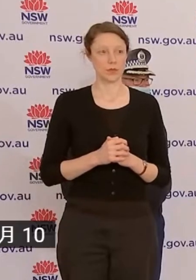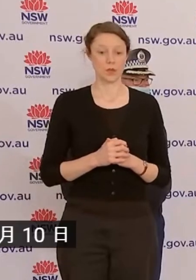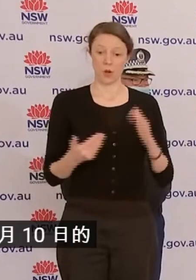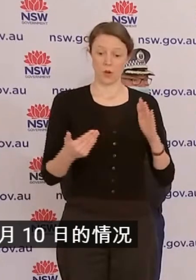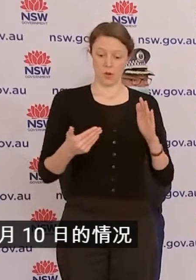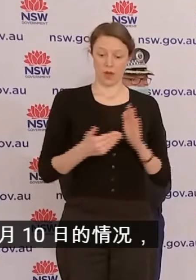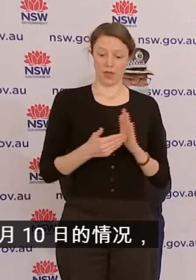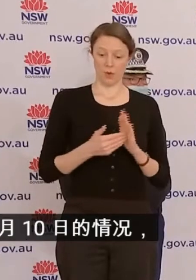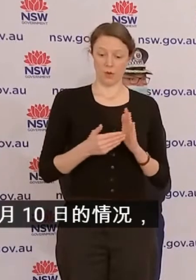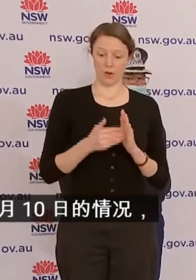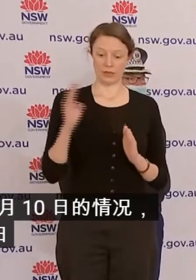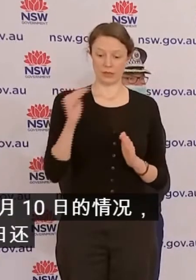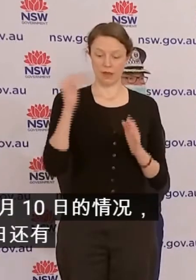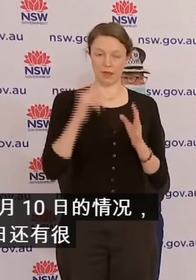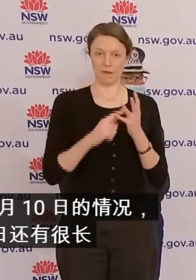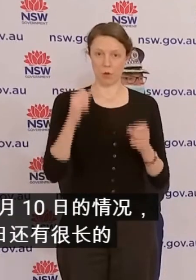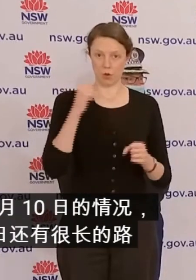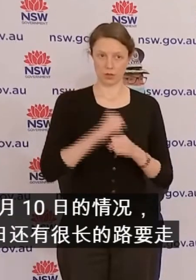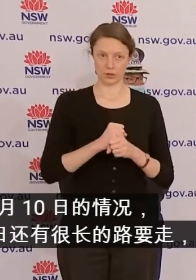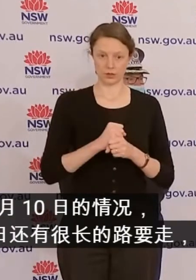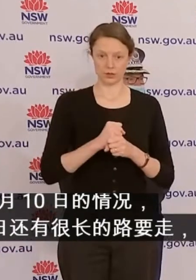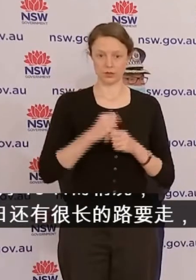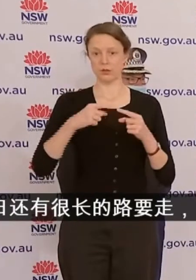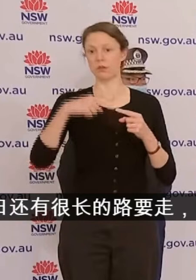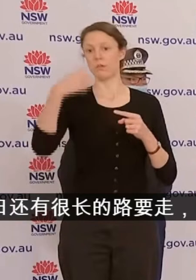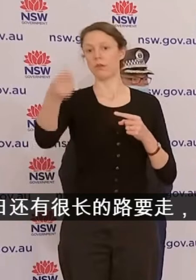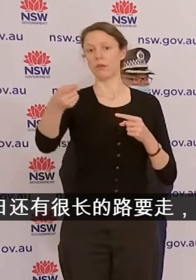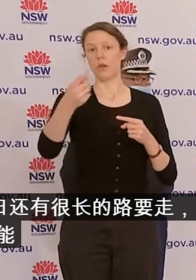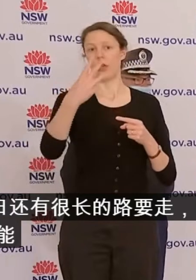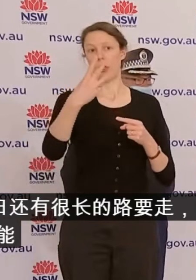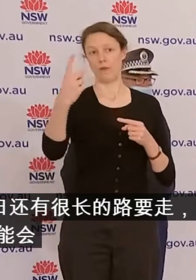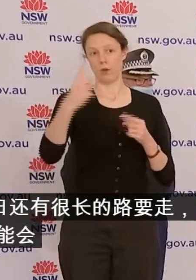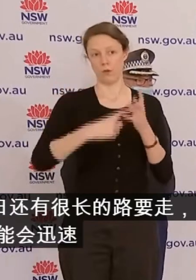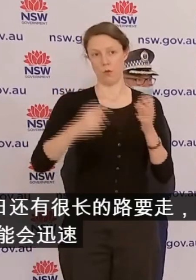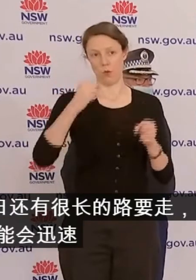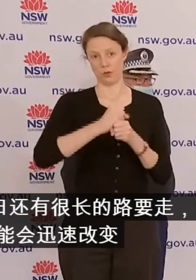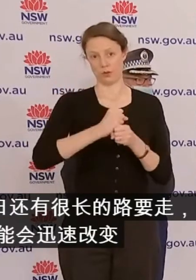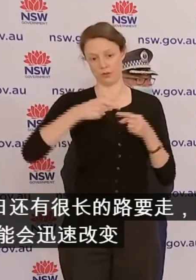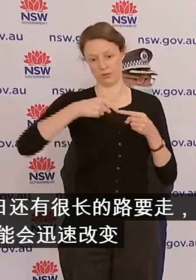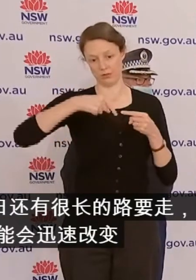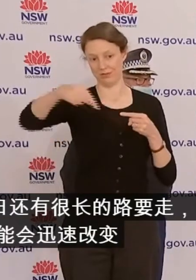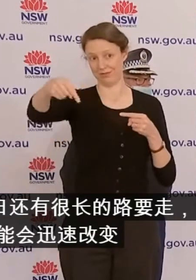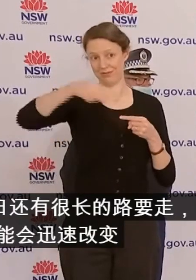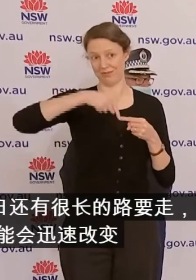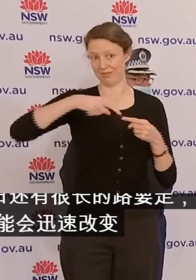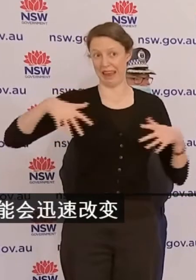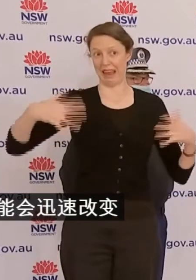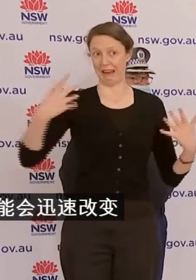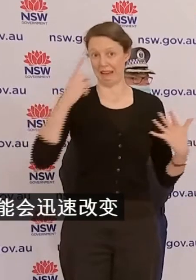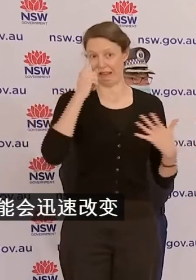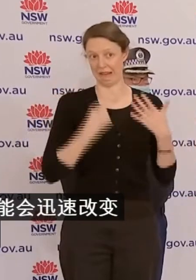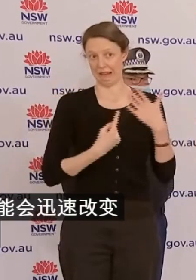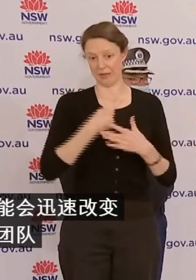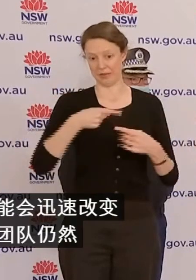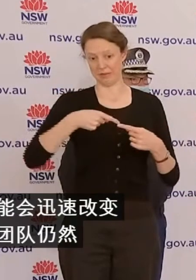August at the moment. That's a long way away from the 31st of August, so the situation can change rapidly. I'm